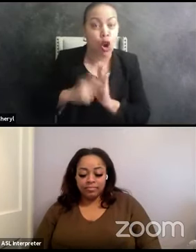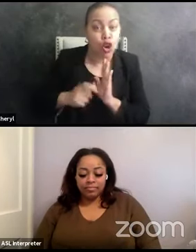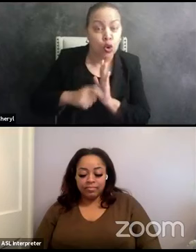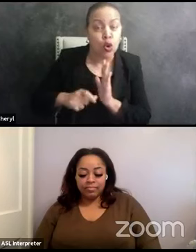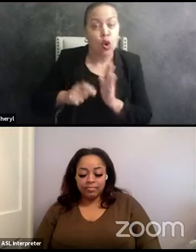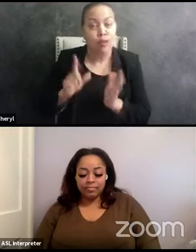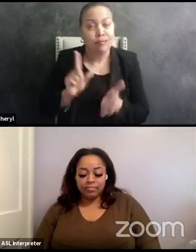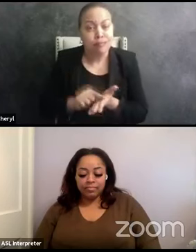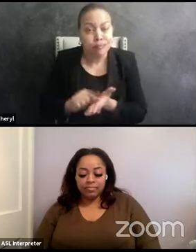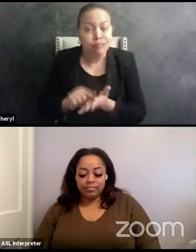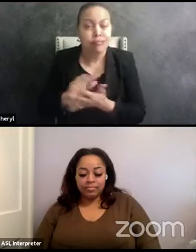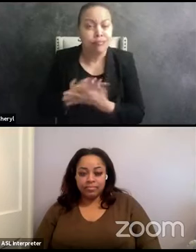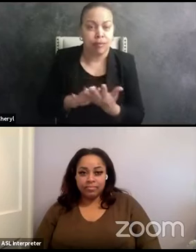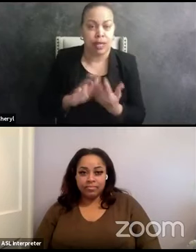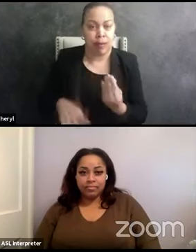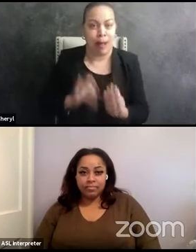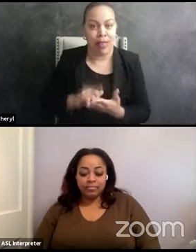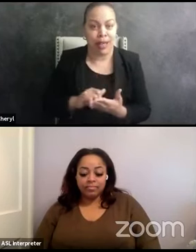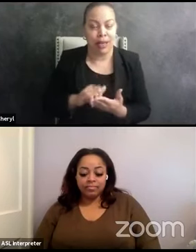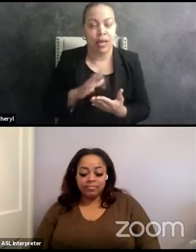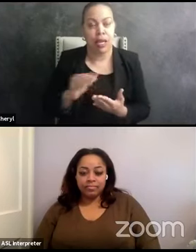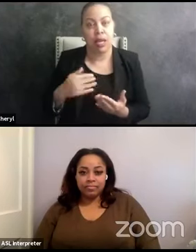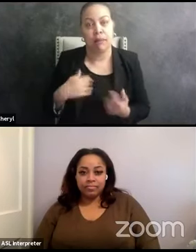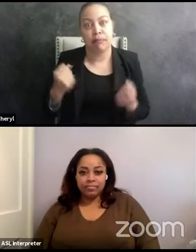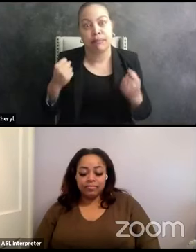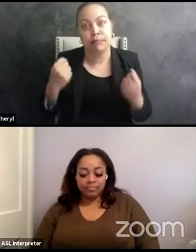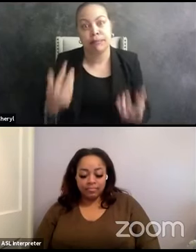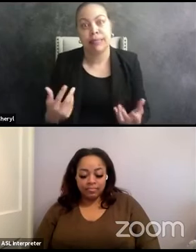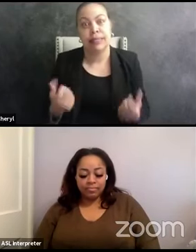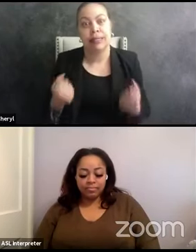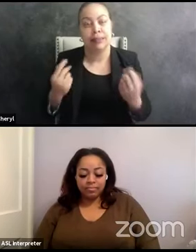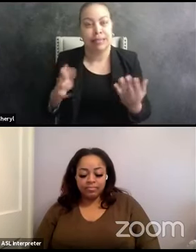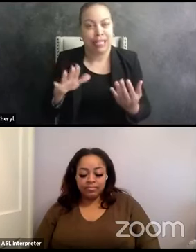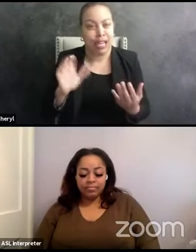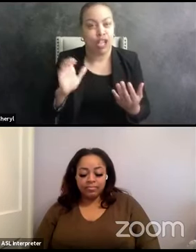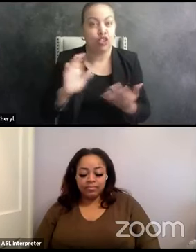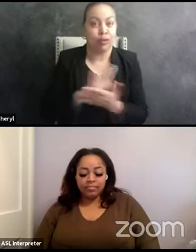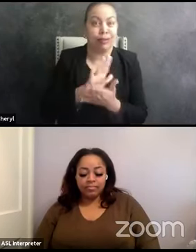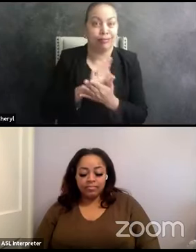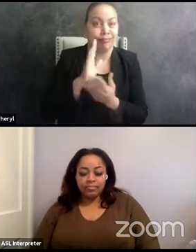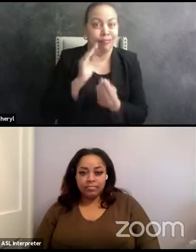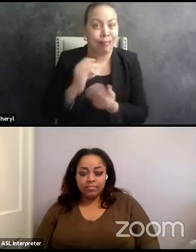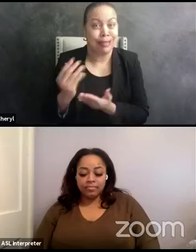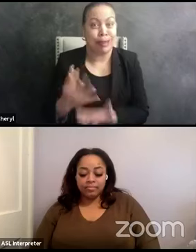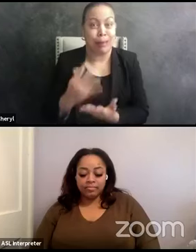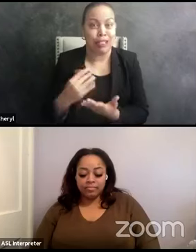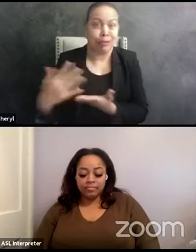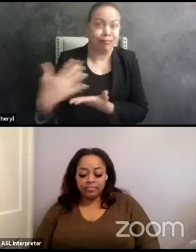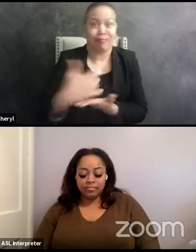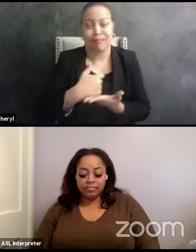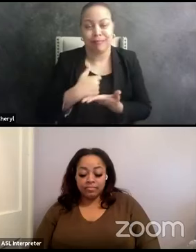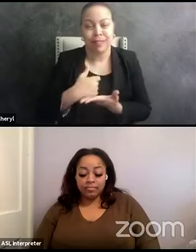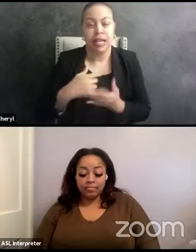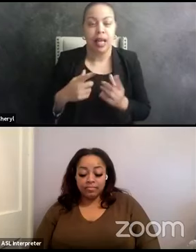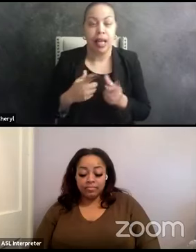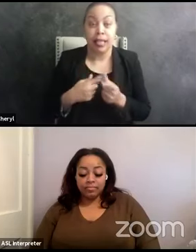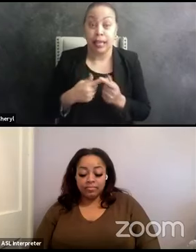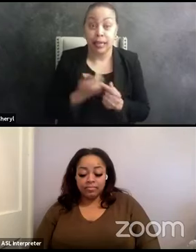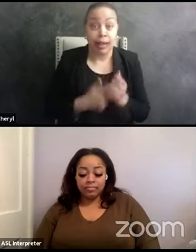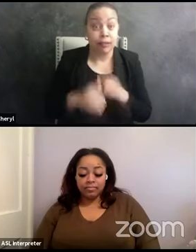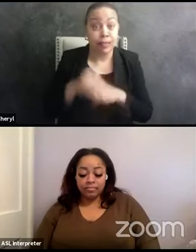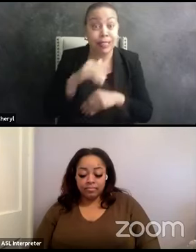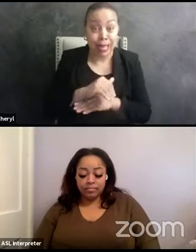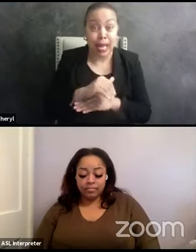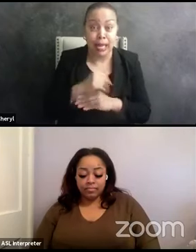and, had hundreds and hundreds and hundreds of pieces of information. And then I would just every night